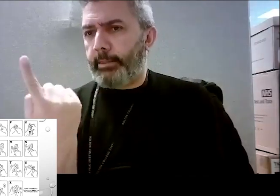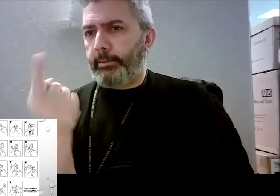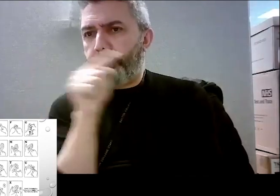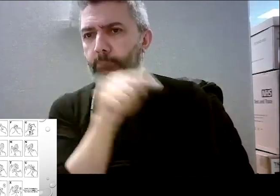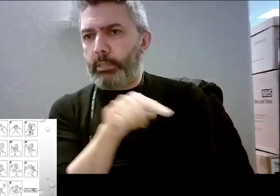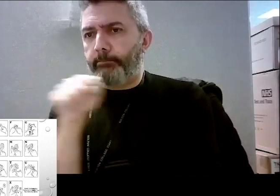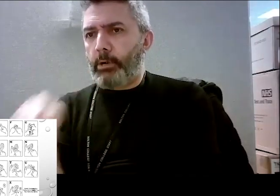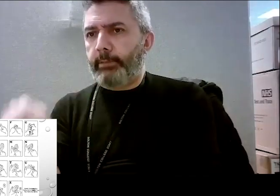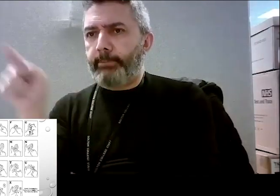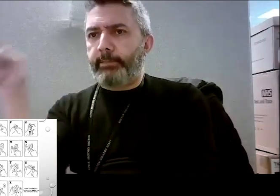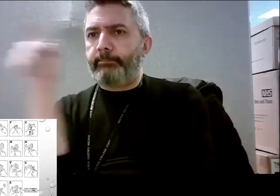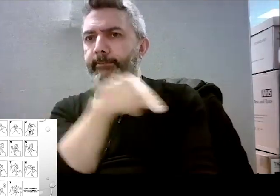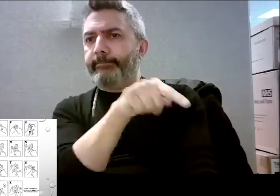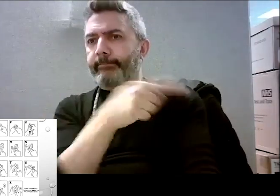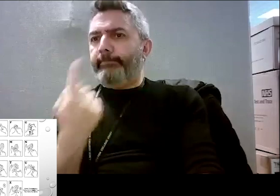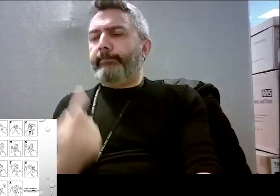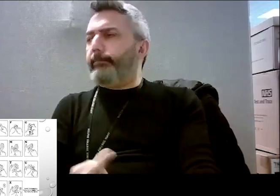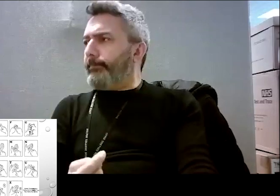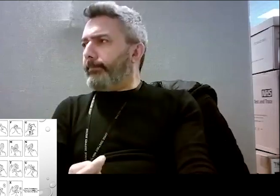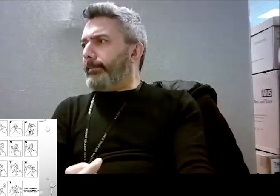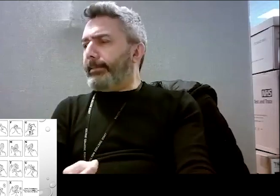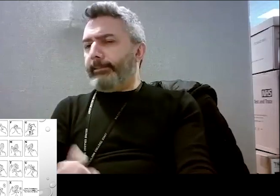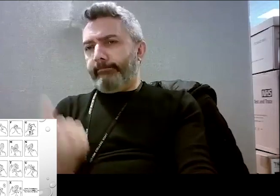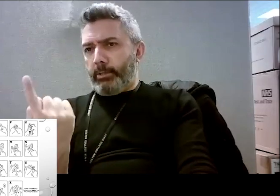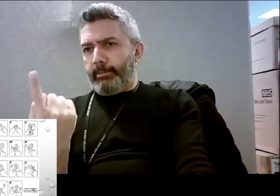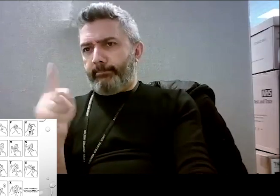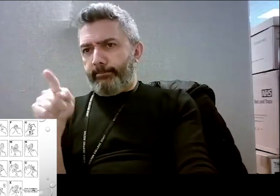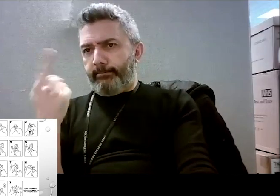I know deaf people point a lot.